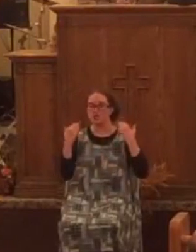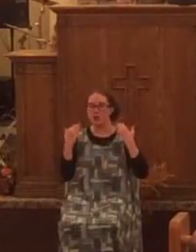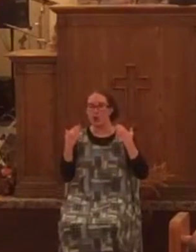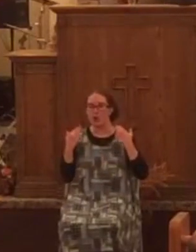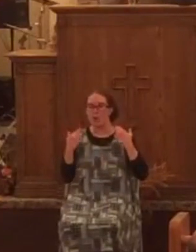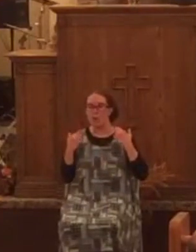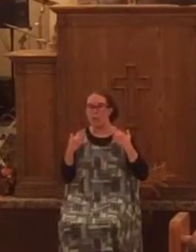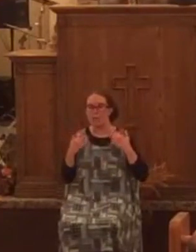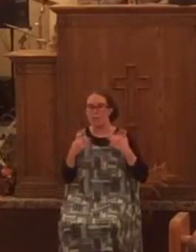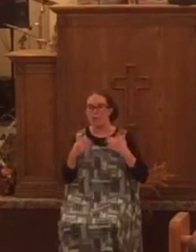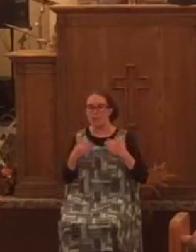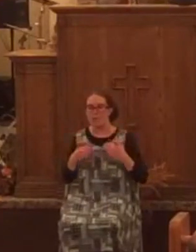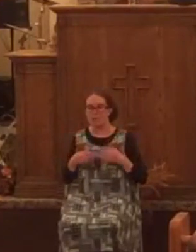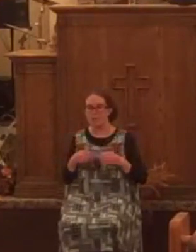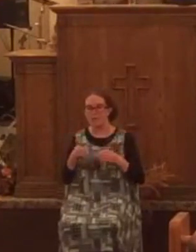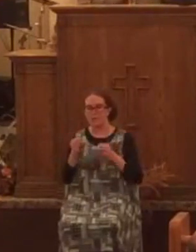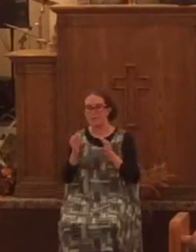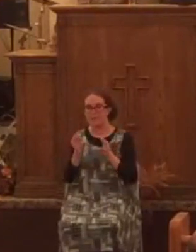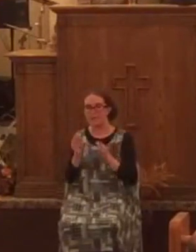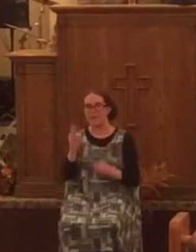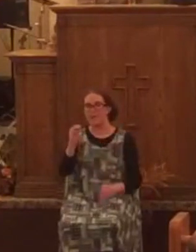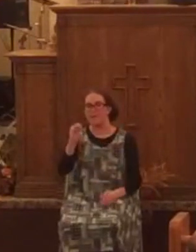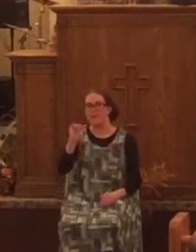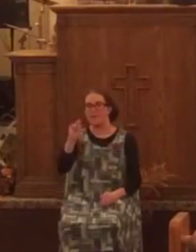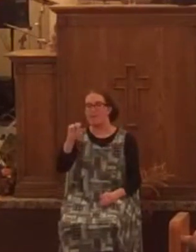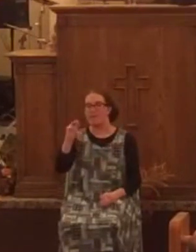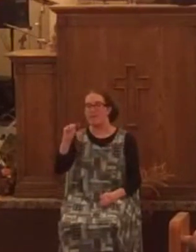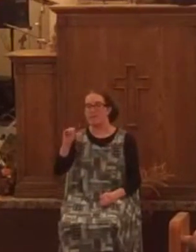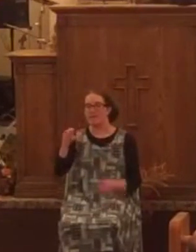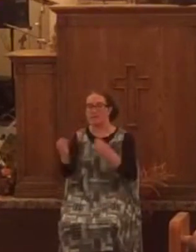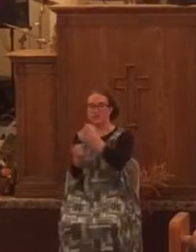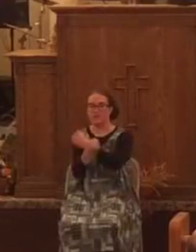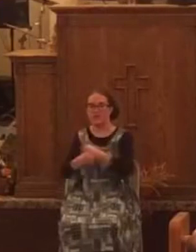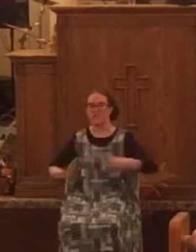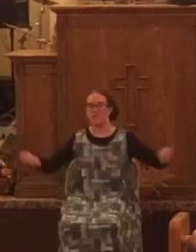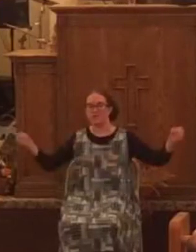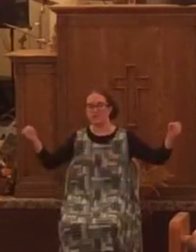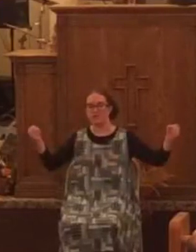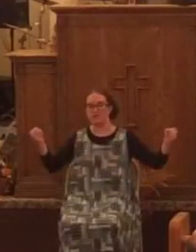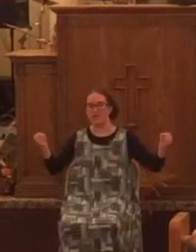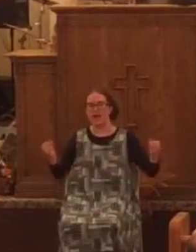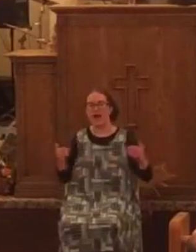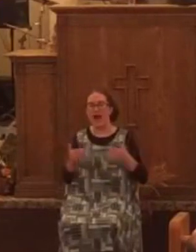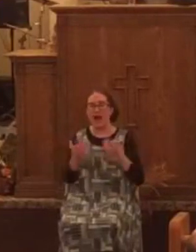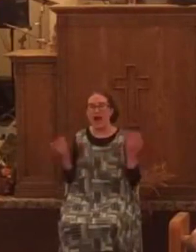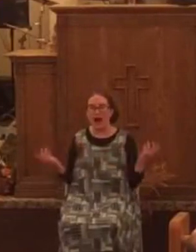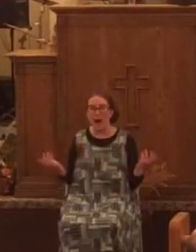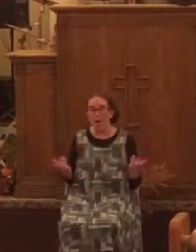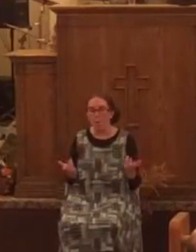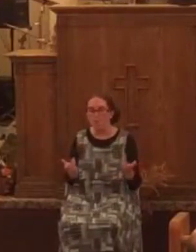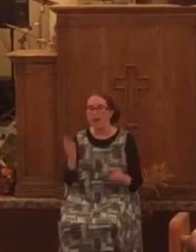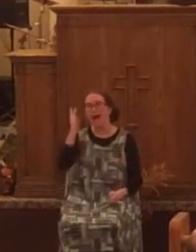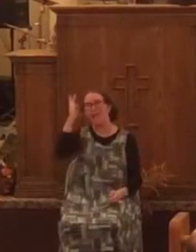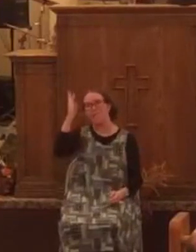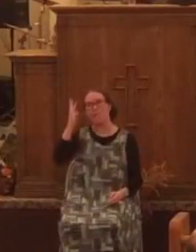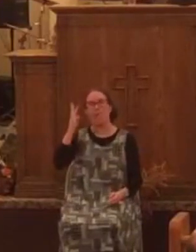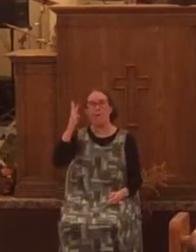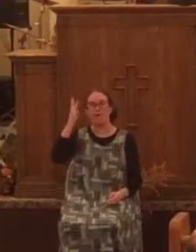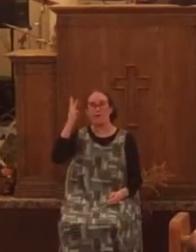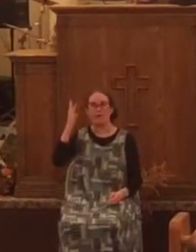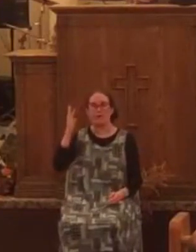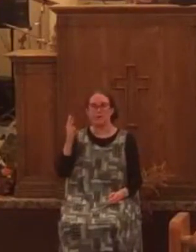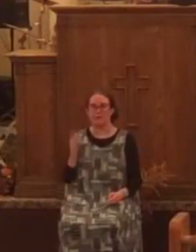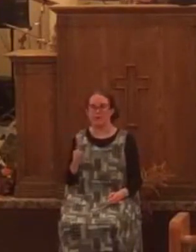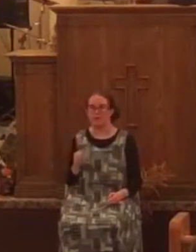can minimize your salvation. All right. Come on. Amen. How is it? Amen. I have wondered this.